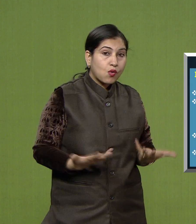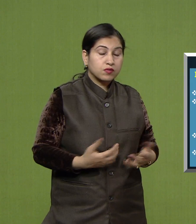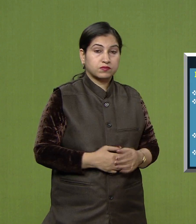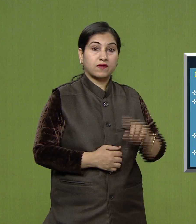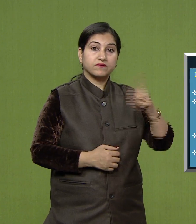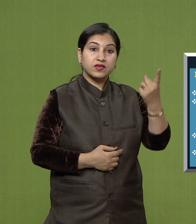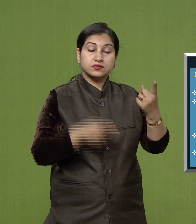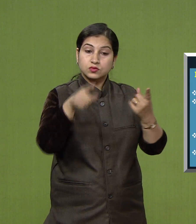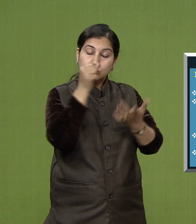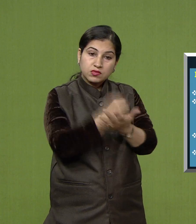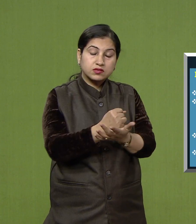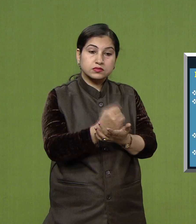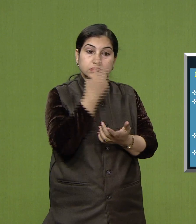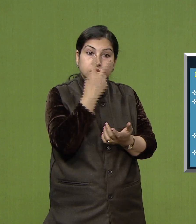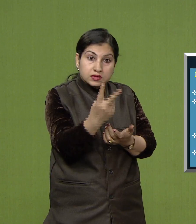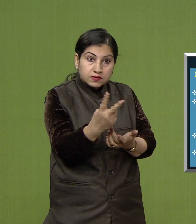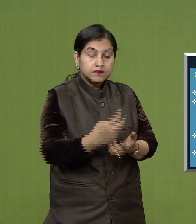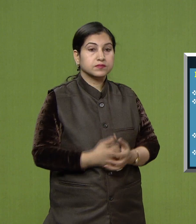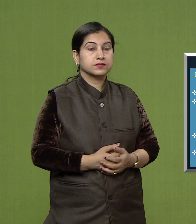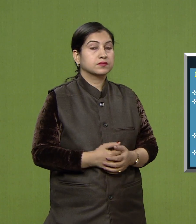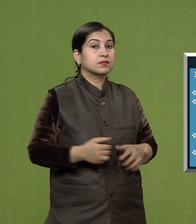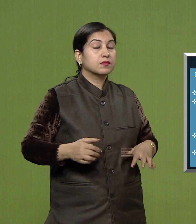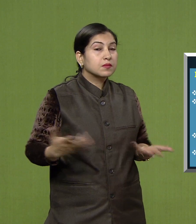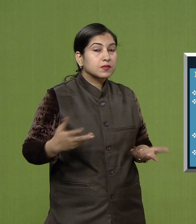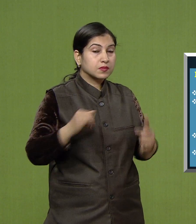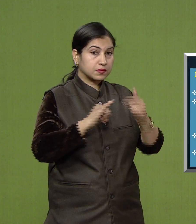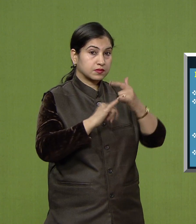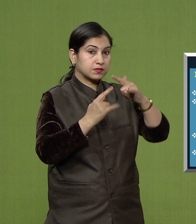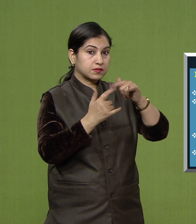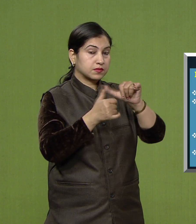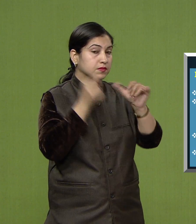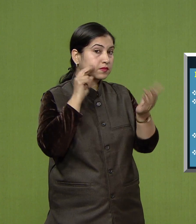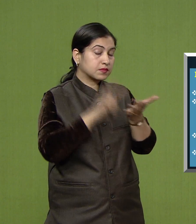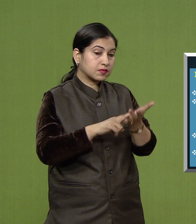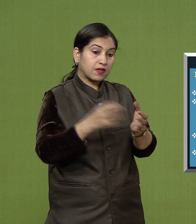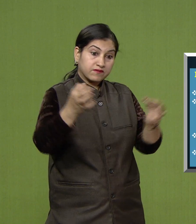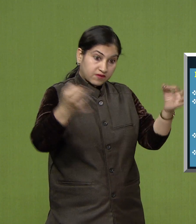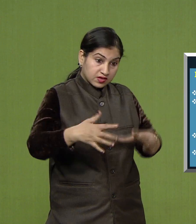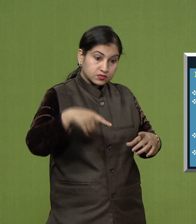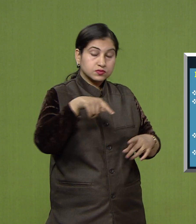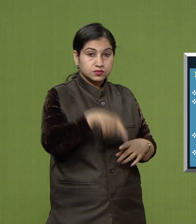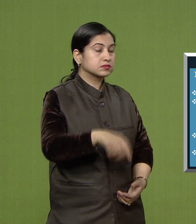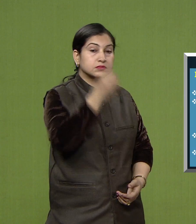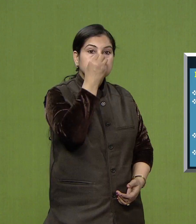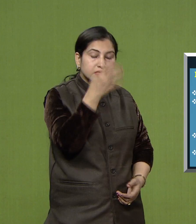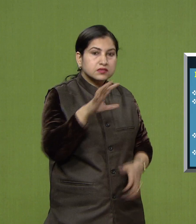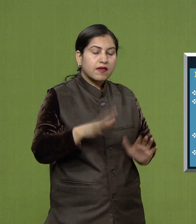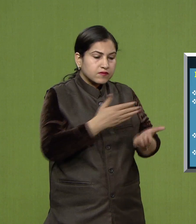First, you must have seen that when the stain is still fresh, it is easy to remove them from